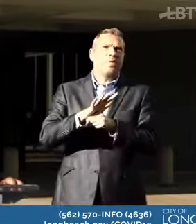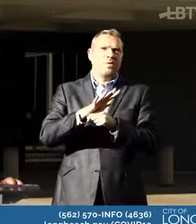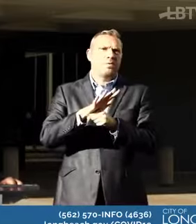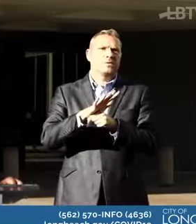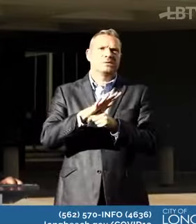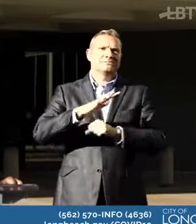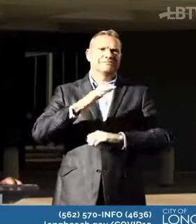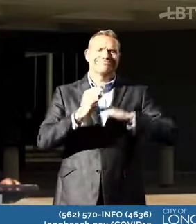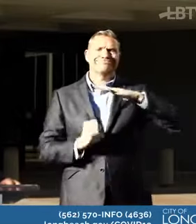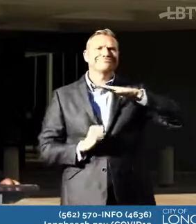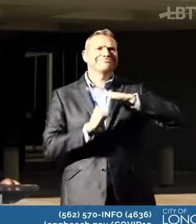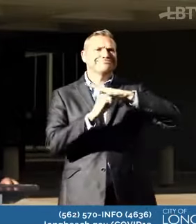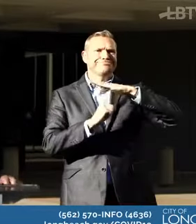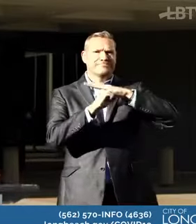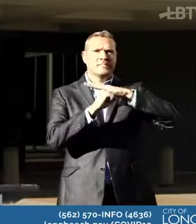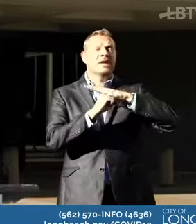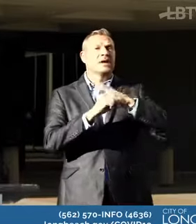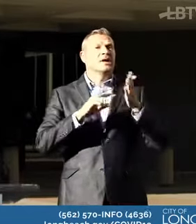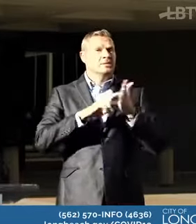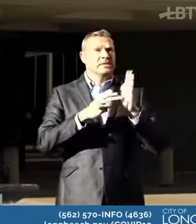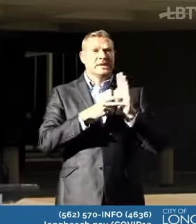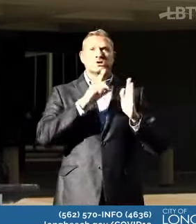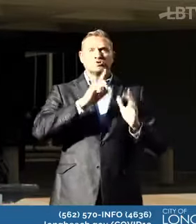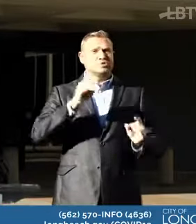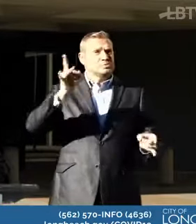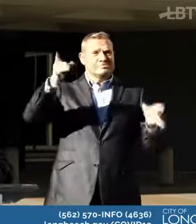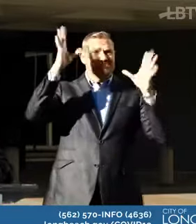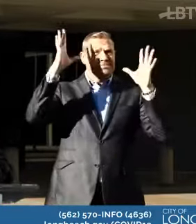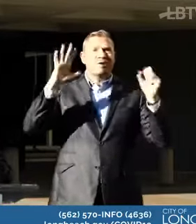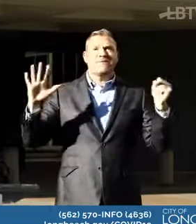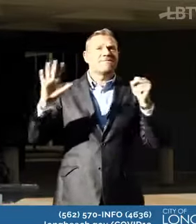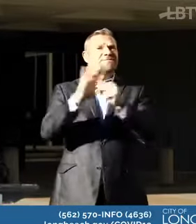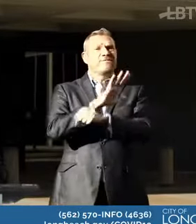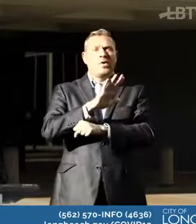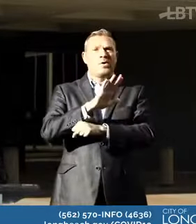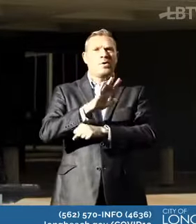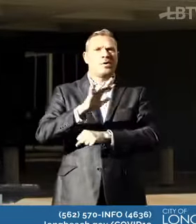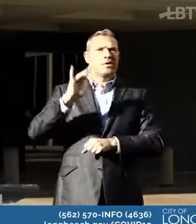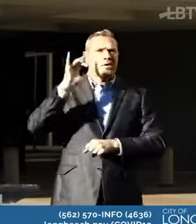is a crisis across the entire state of California.